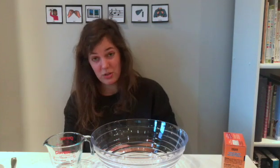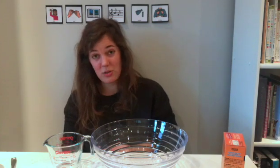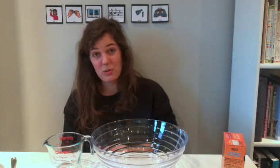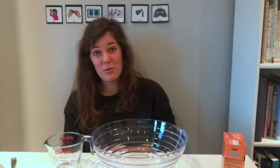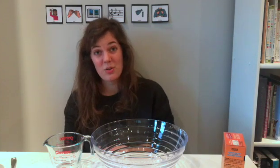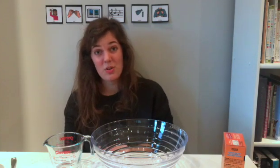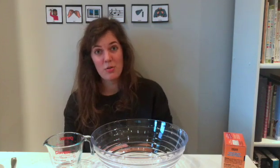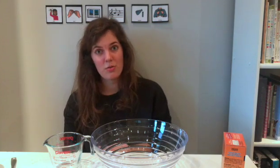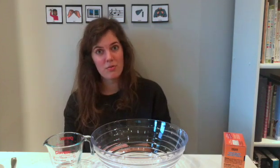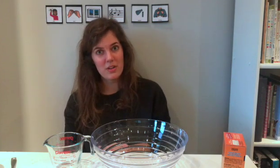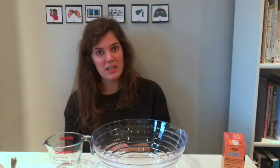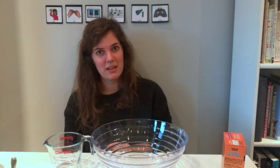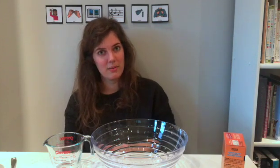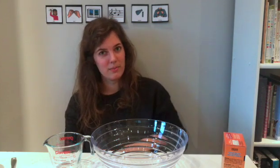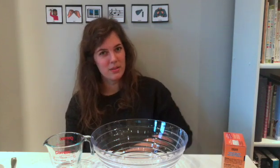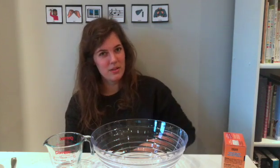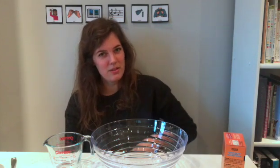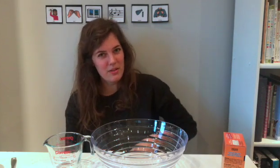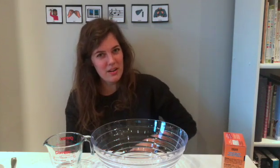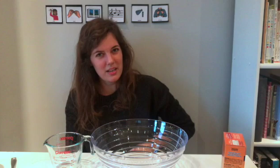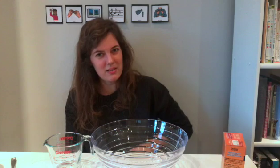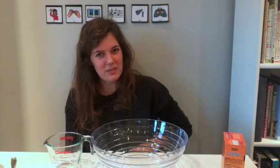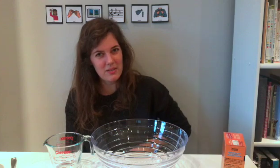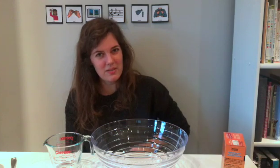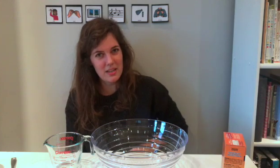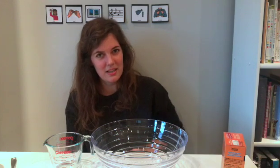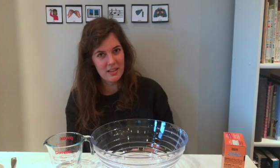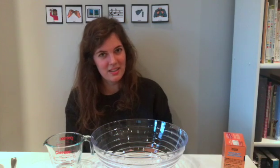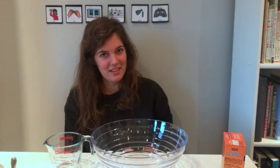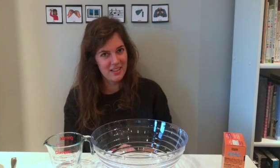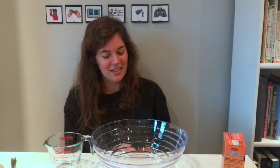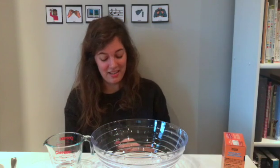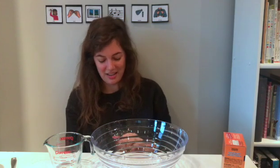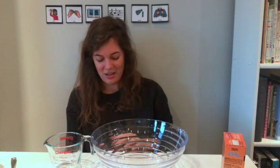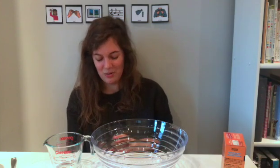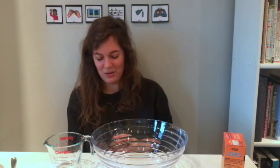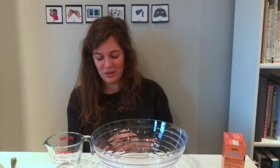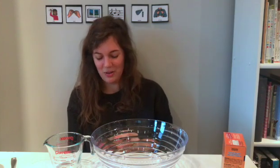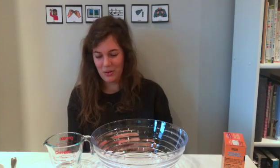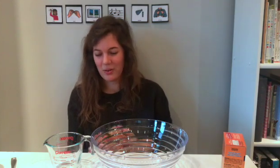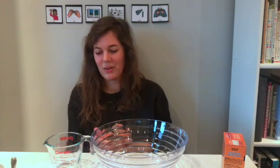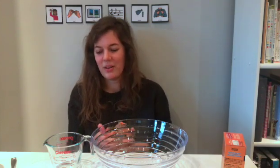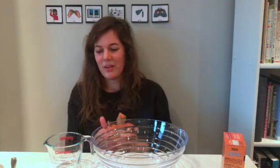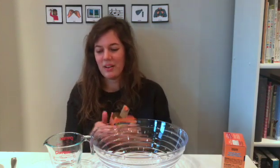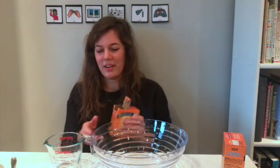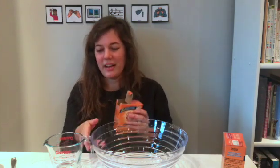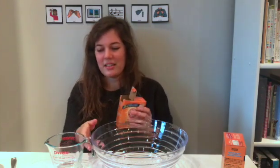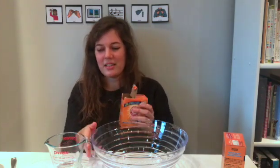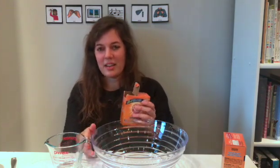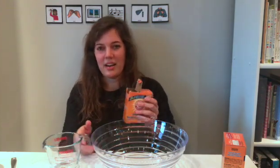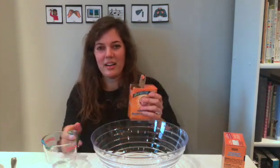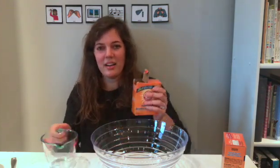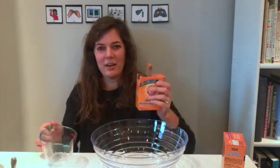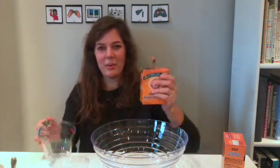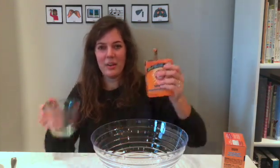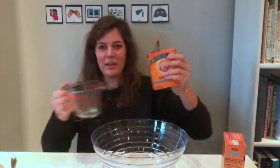to three. Do you know how to count to three? I think you do. Let's start. Here we go.